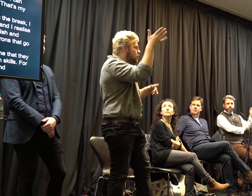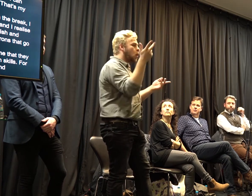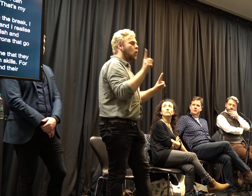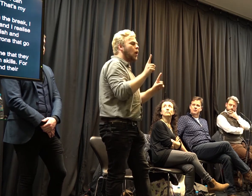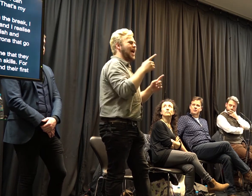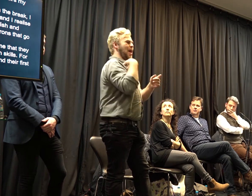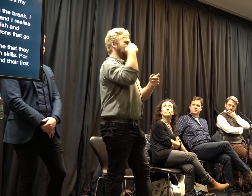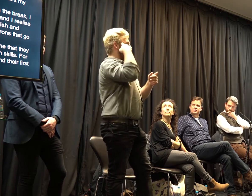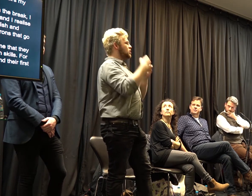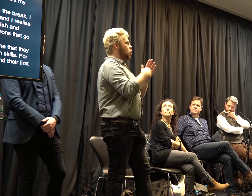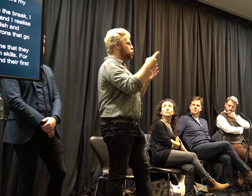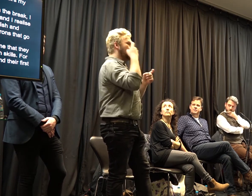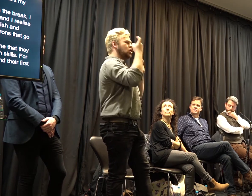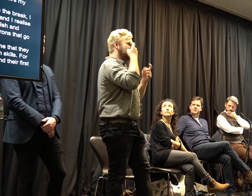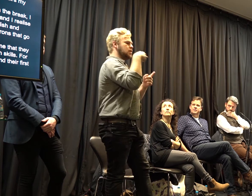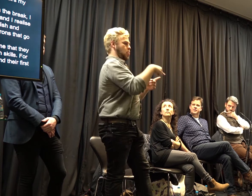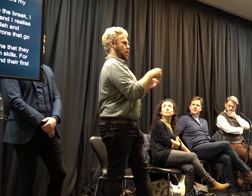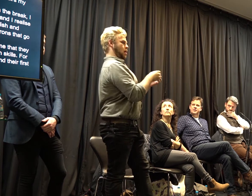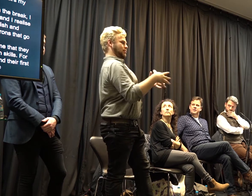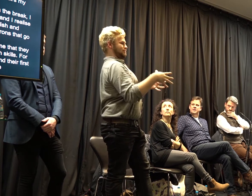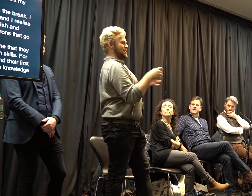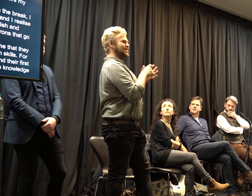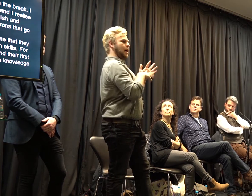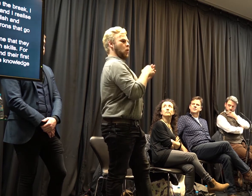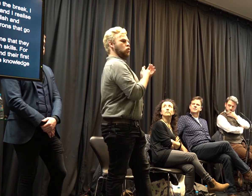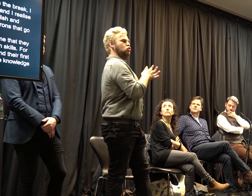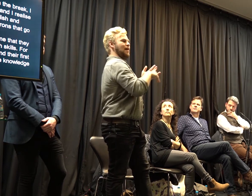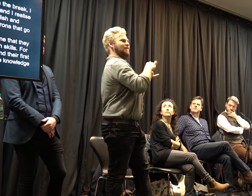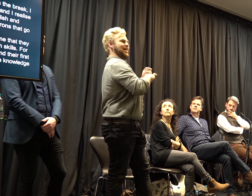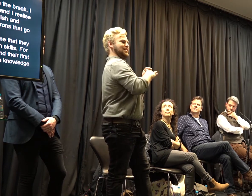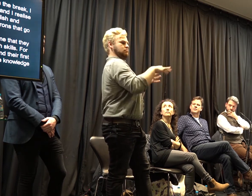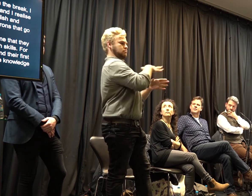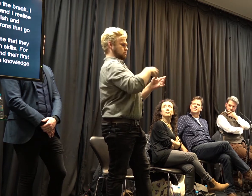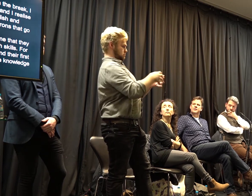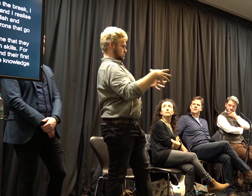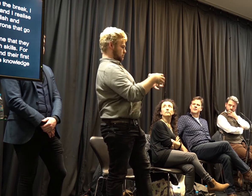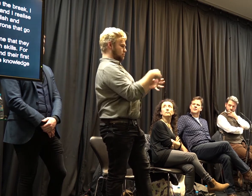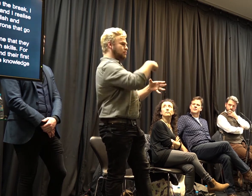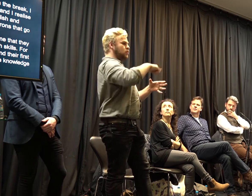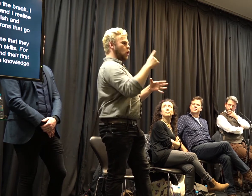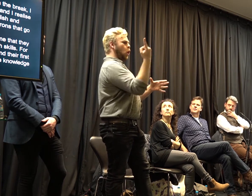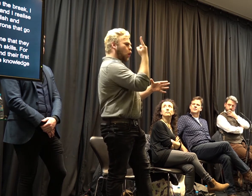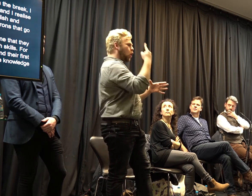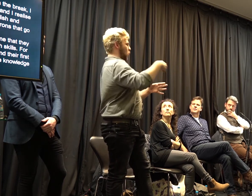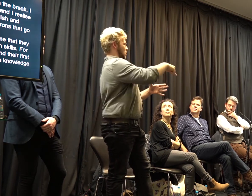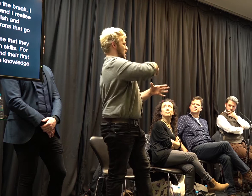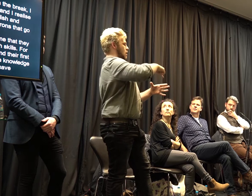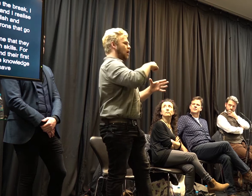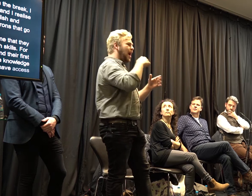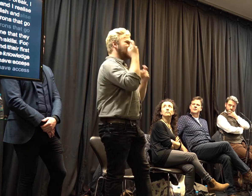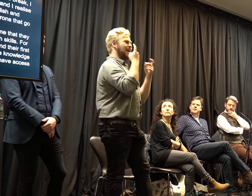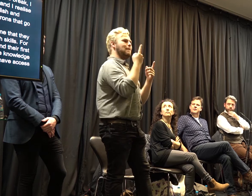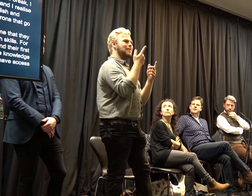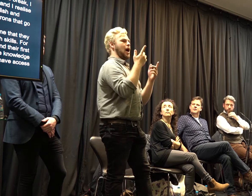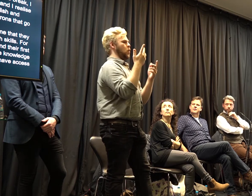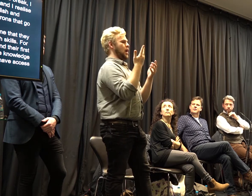sign language, do they have the knowledge of these theatre productions, and can they have access to the captions? We just think about the